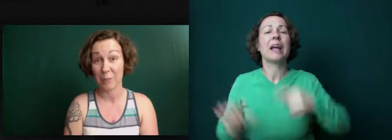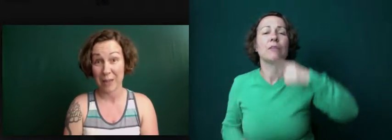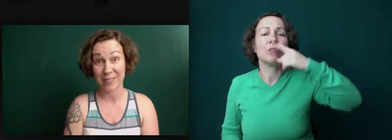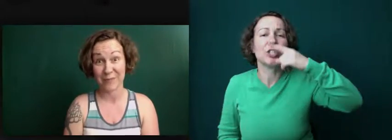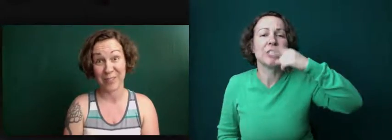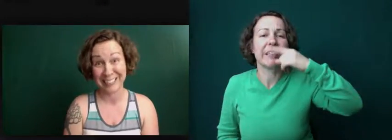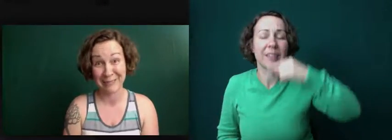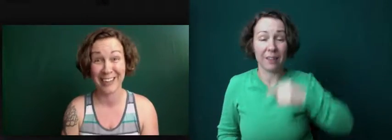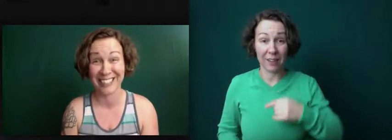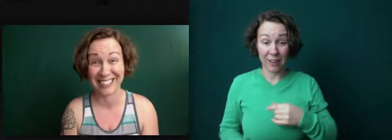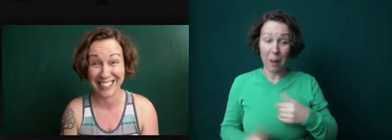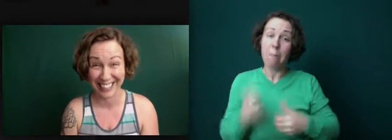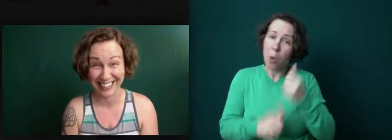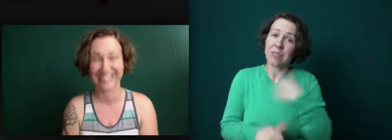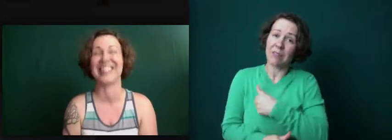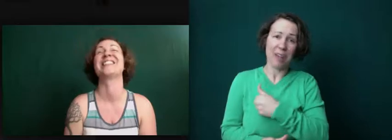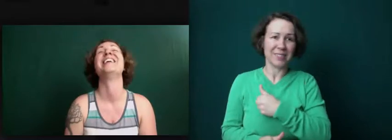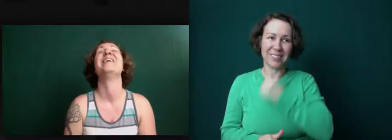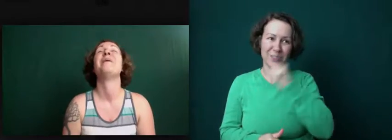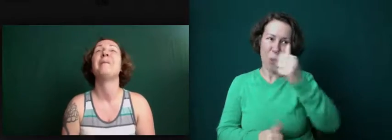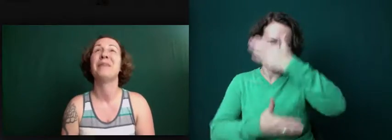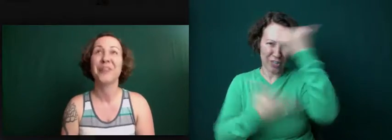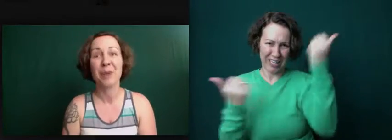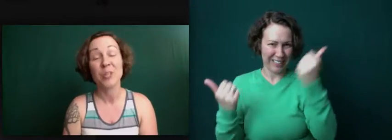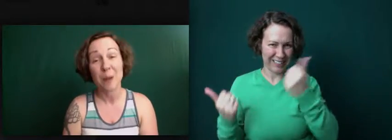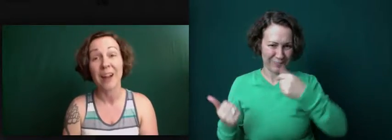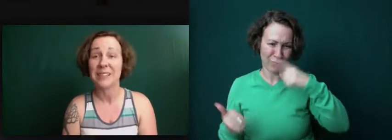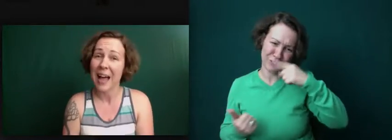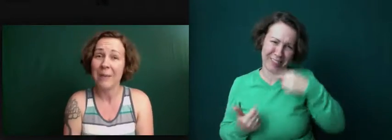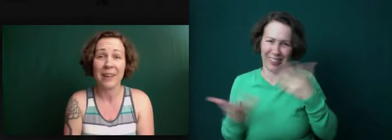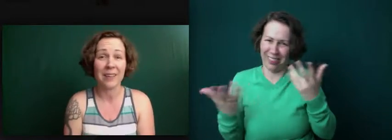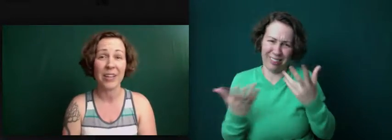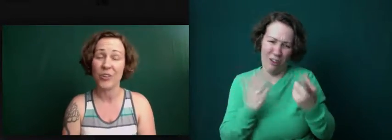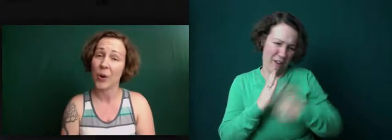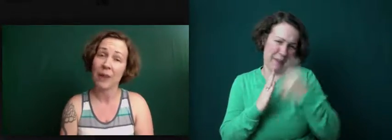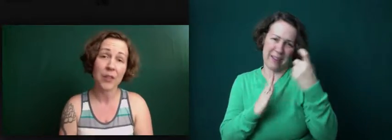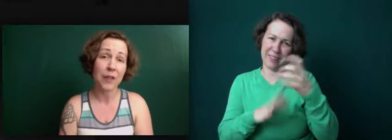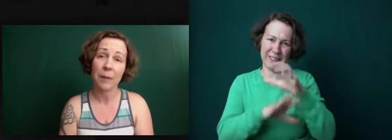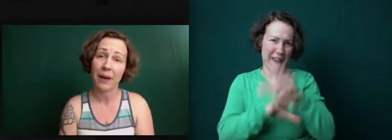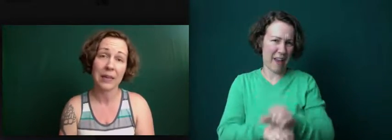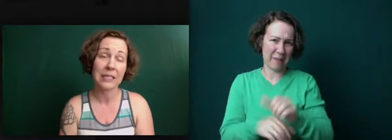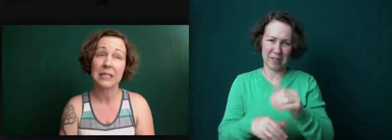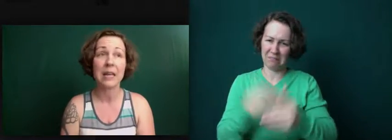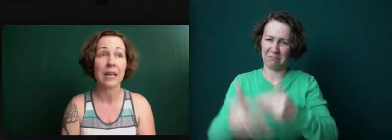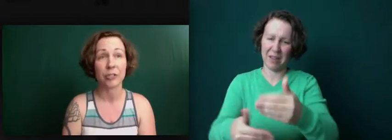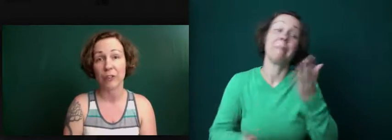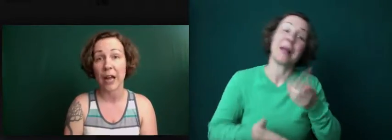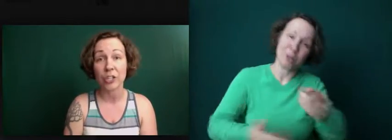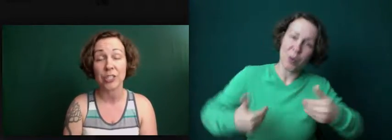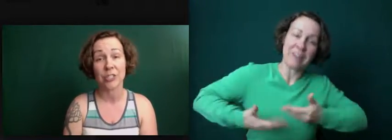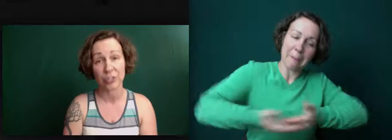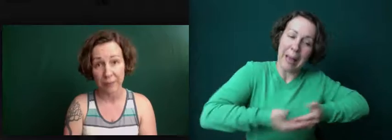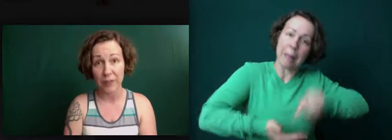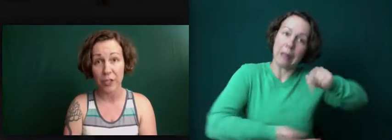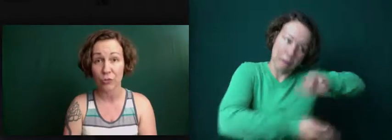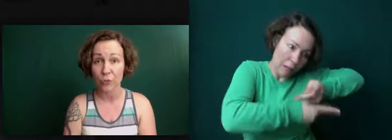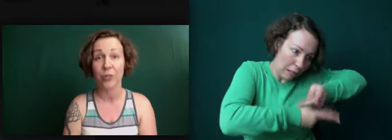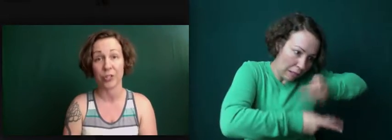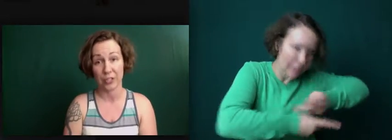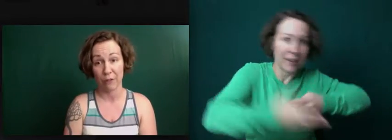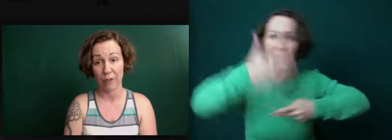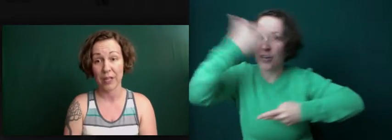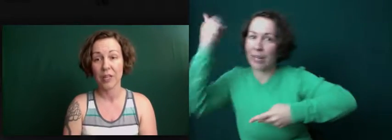of us with babies forget to brush our teeth sometimes. But for the most part, it's a habit, and you don't have to think about it. It doesn't take extra energy. It's just something